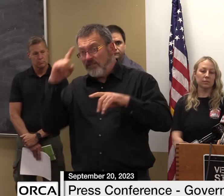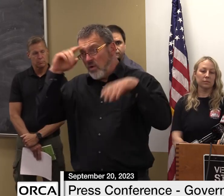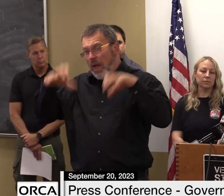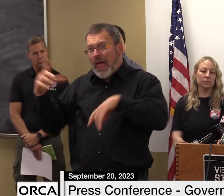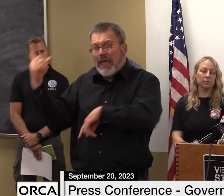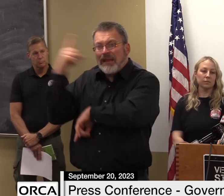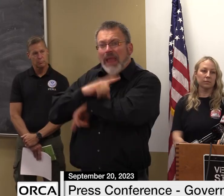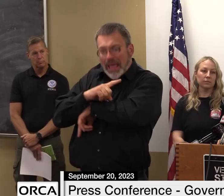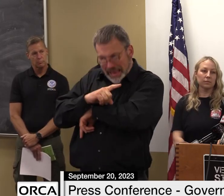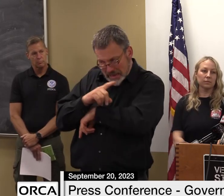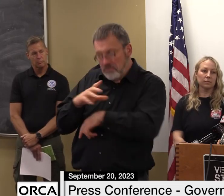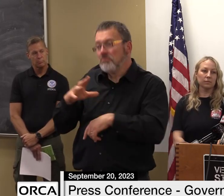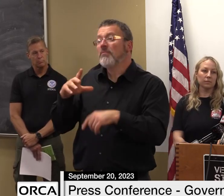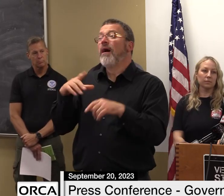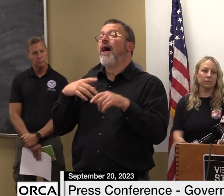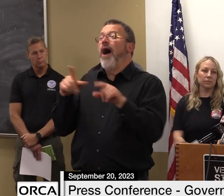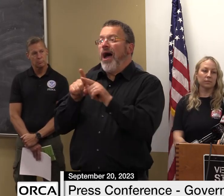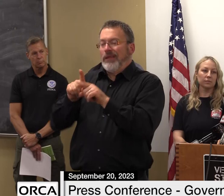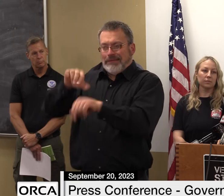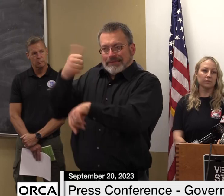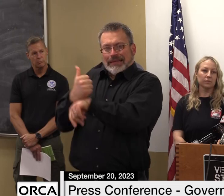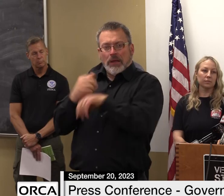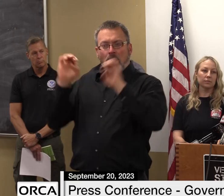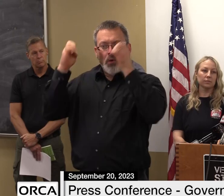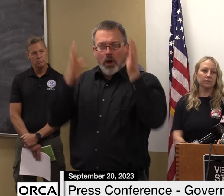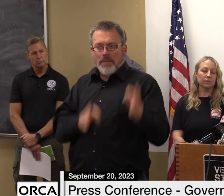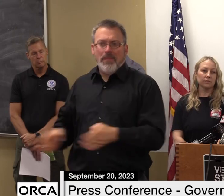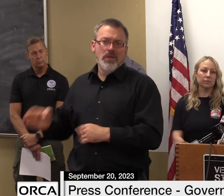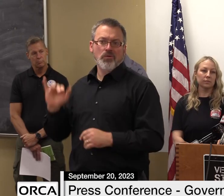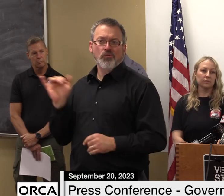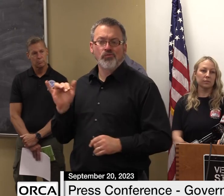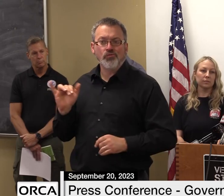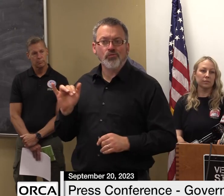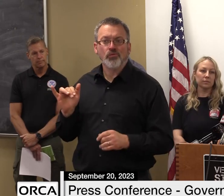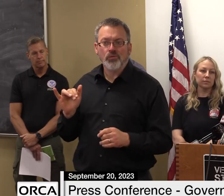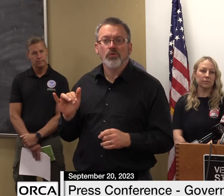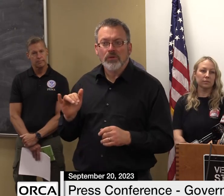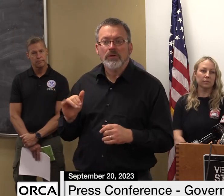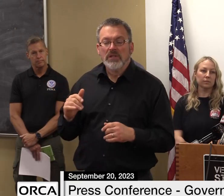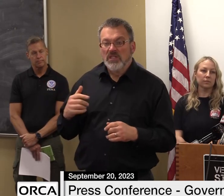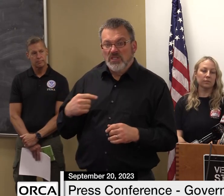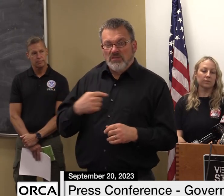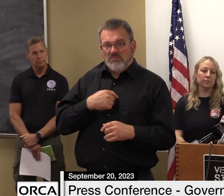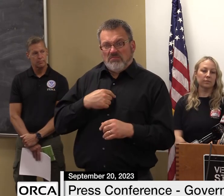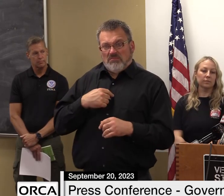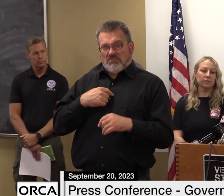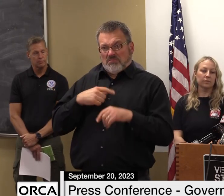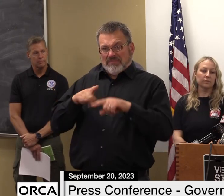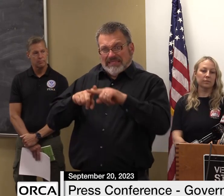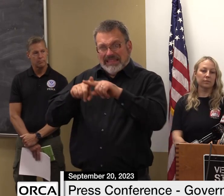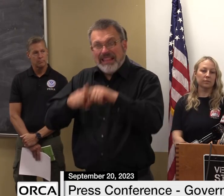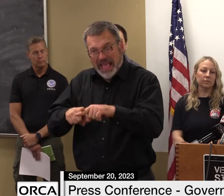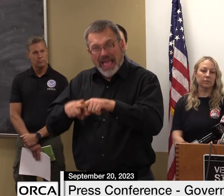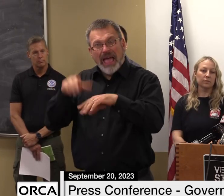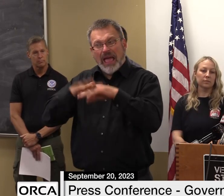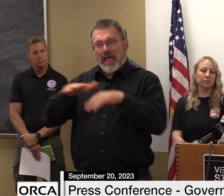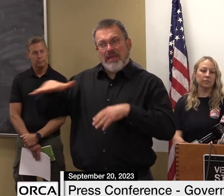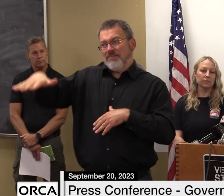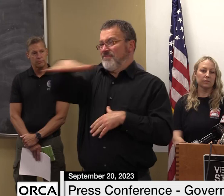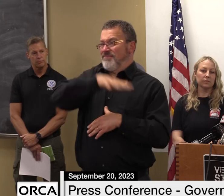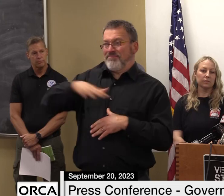is why we organize ourselves into a state government, and these are the times we rightly rely on this, our larger community's help, to